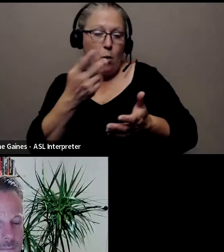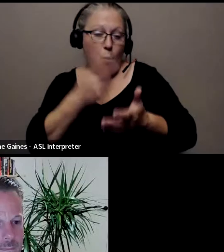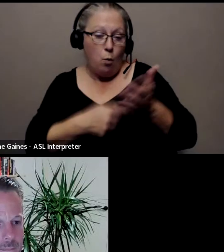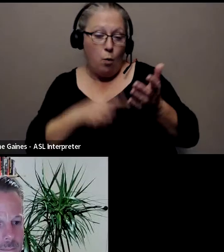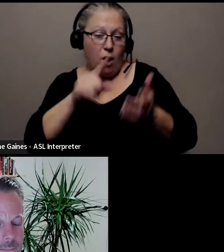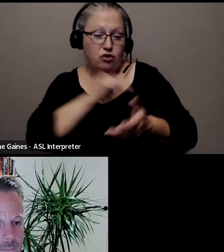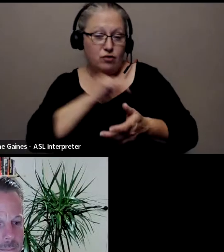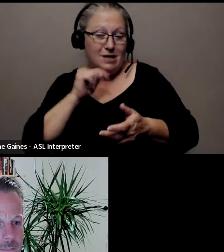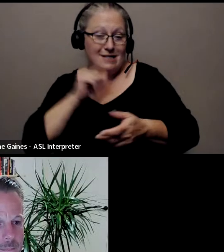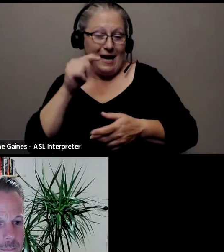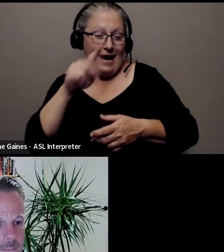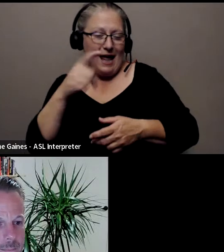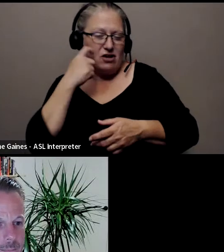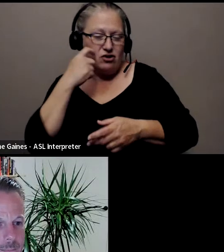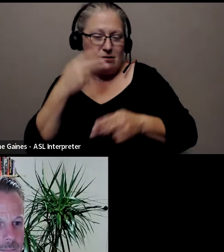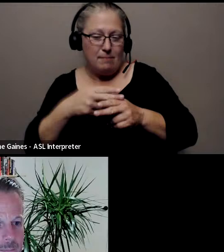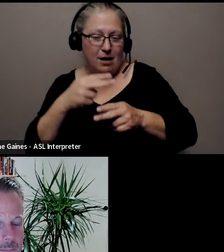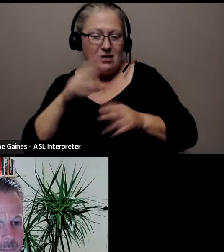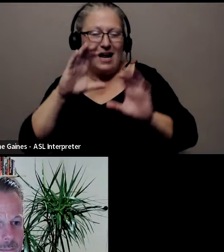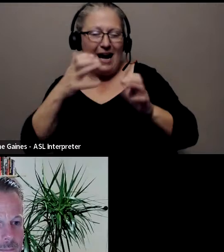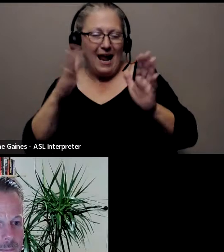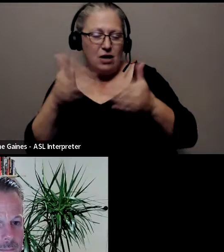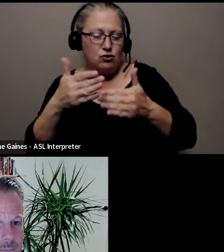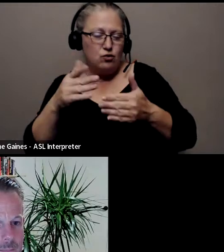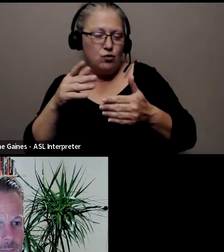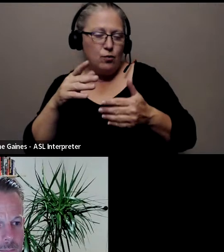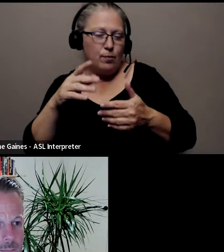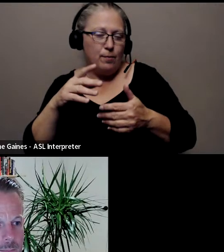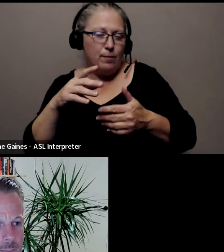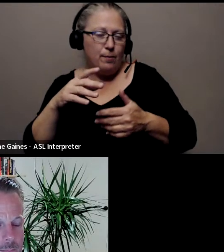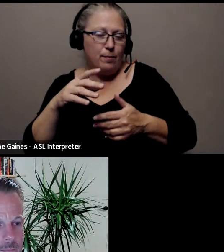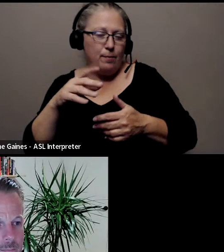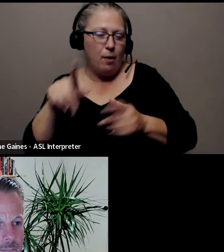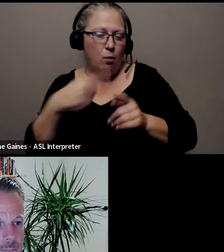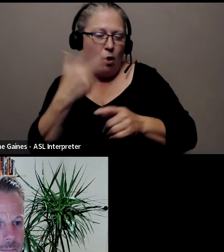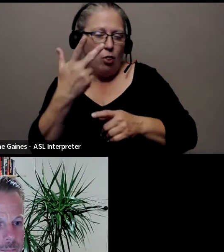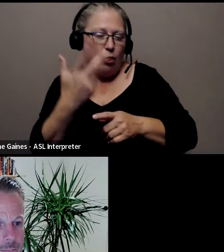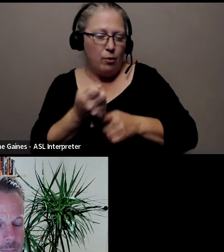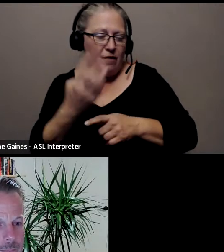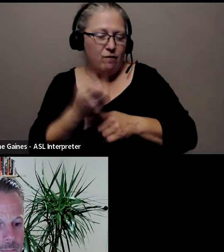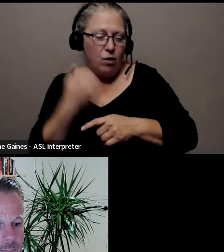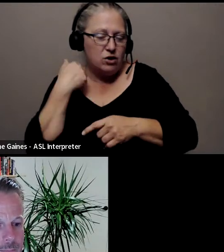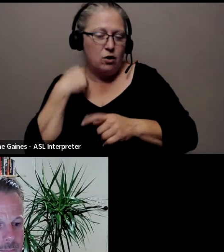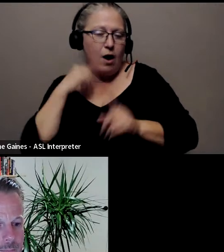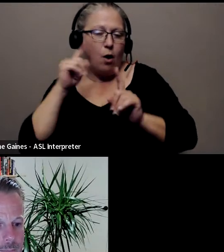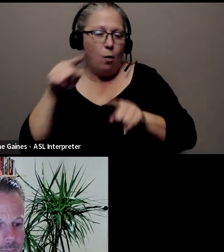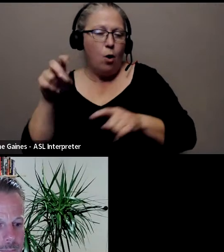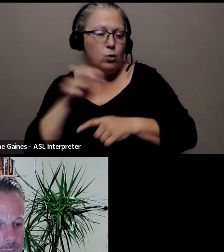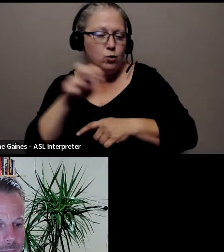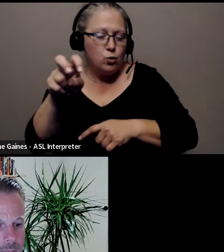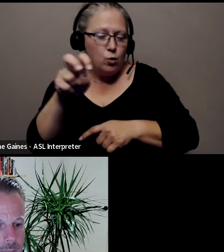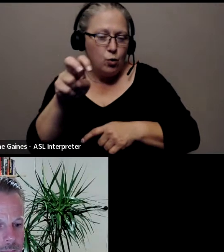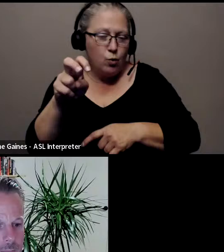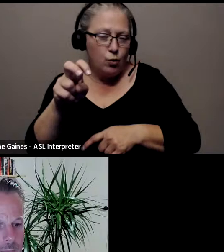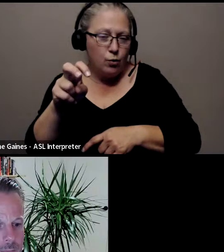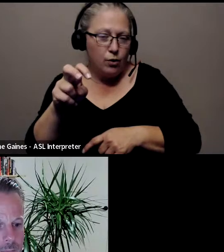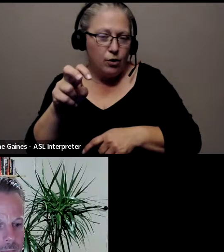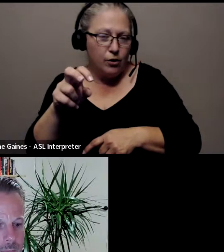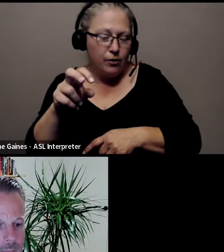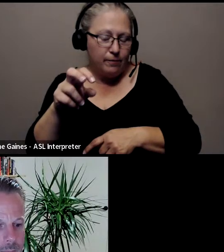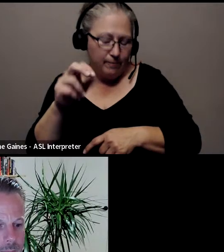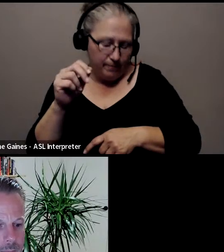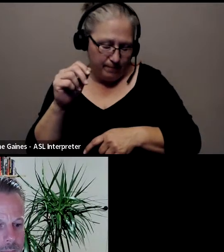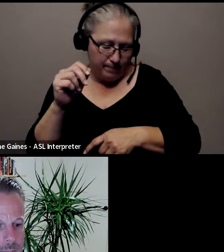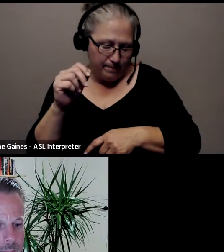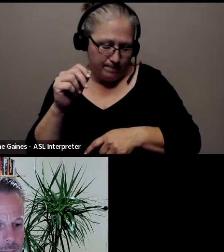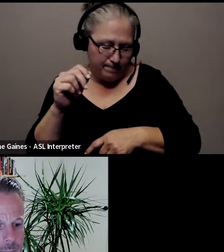Land, regarding the classroom. I think it was about 3 or 4 years ago, I went on a tour of some,